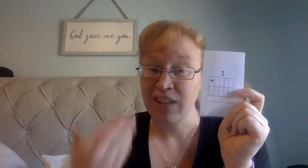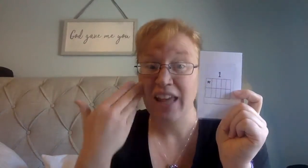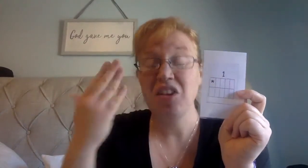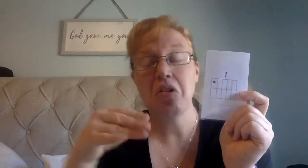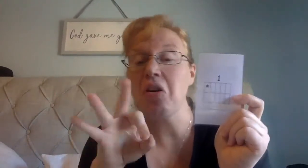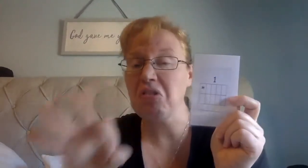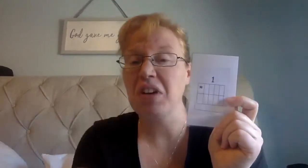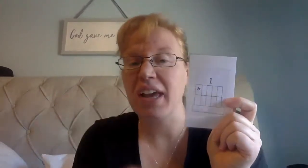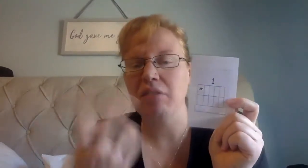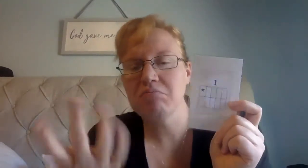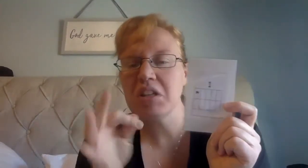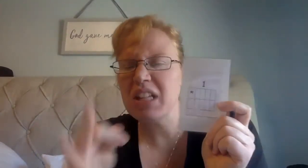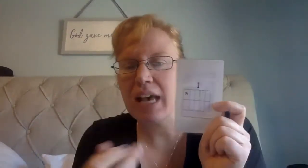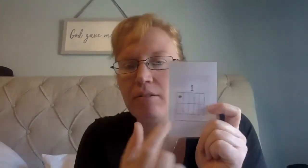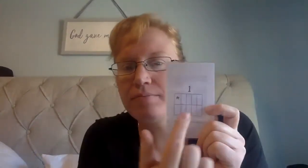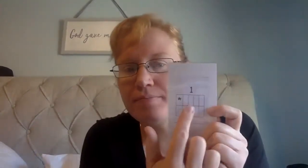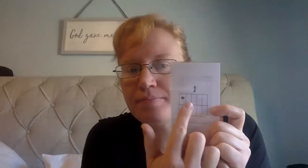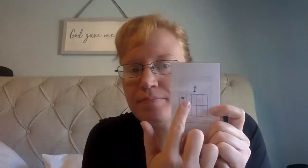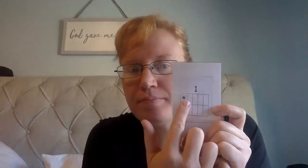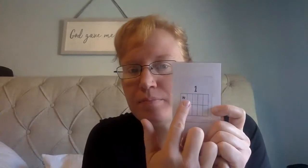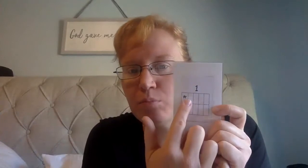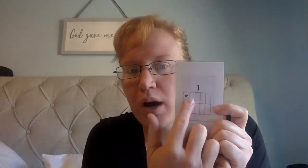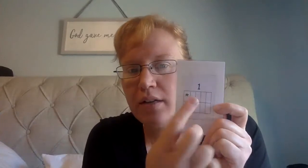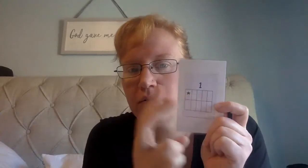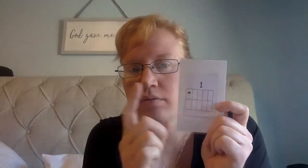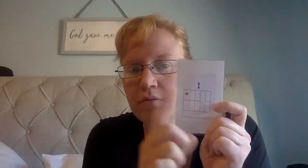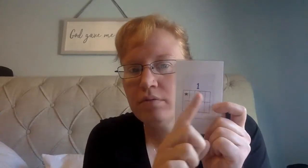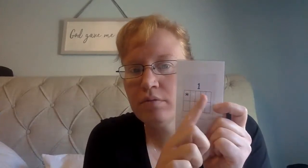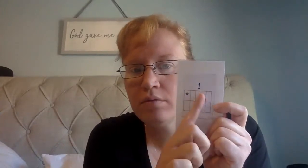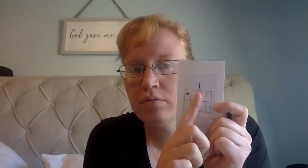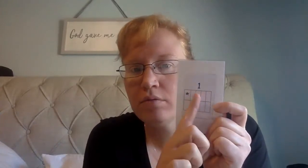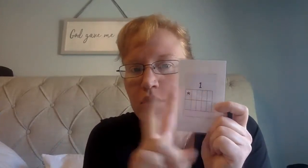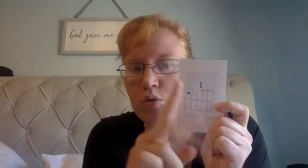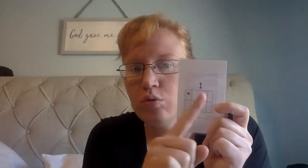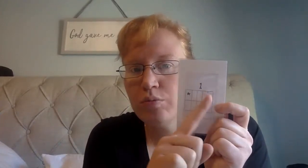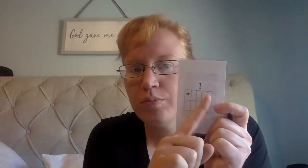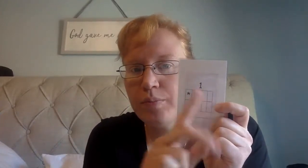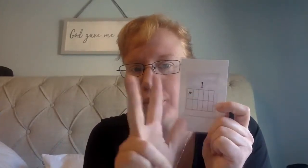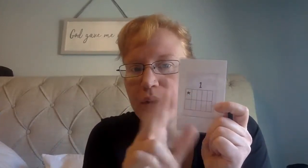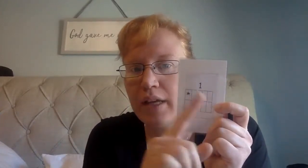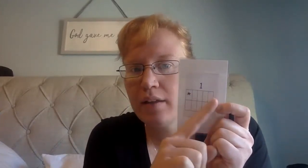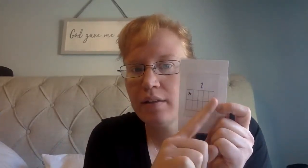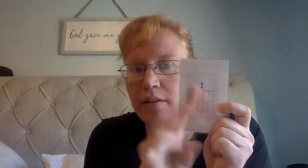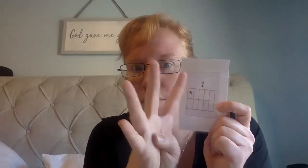If you don't know, you can count. So let's count. 1, 2, 3,